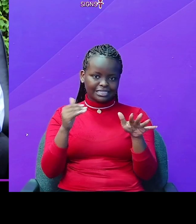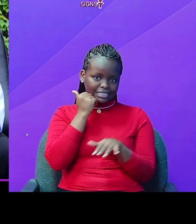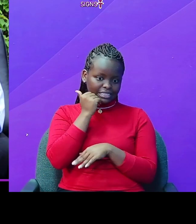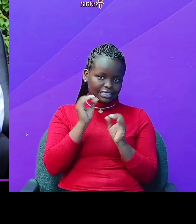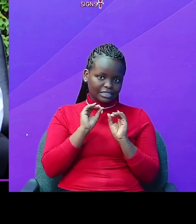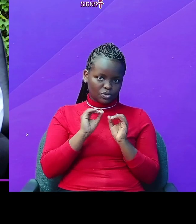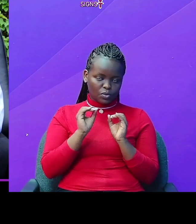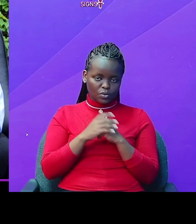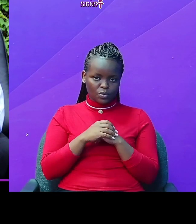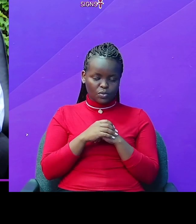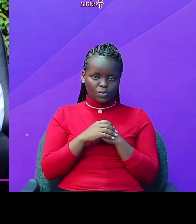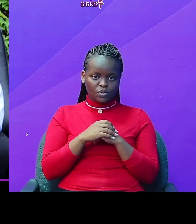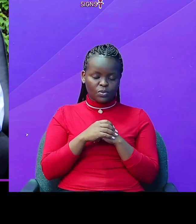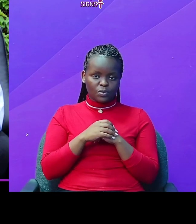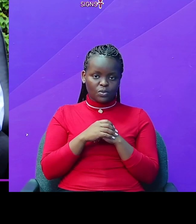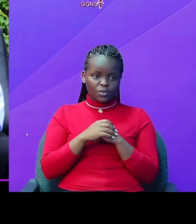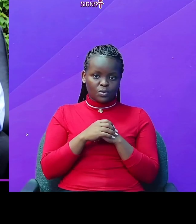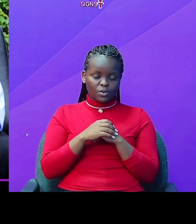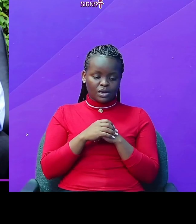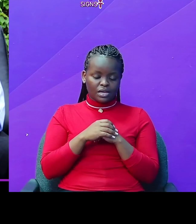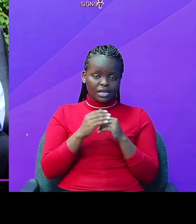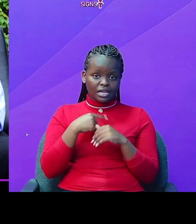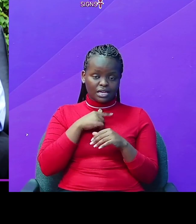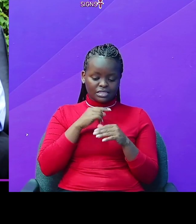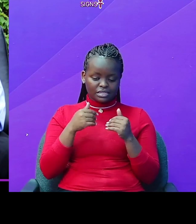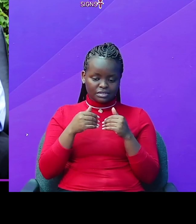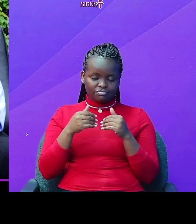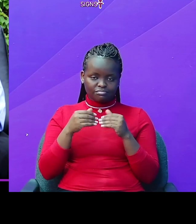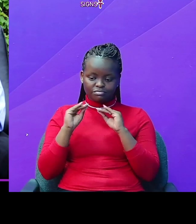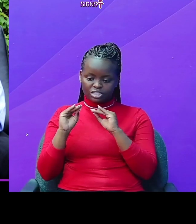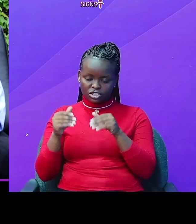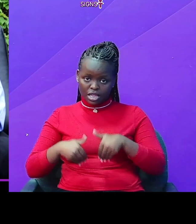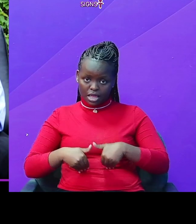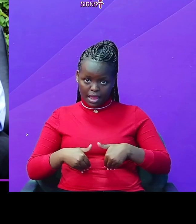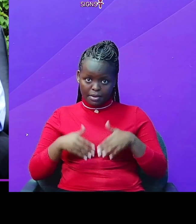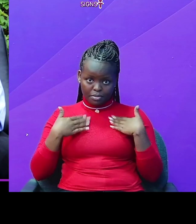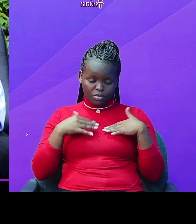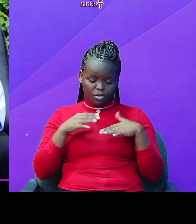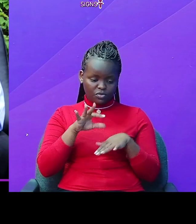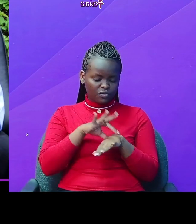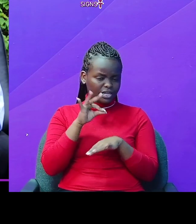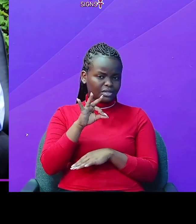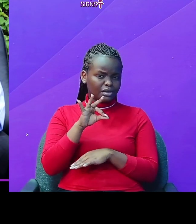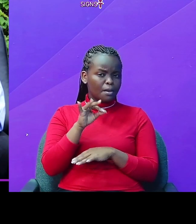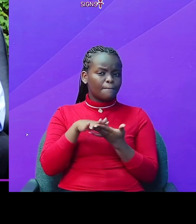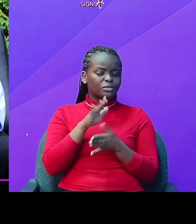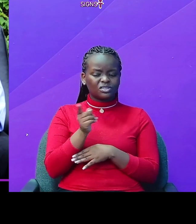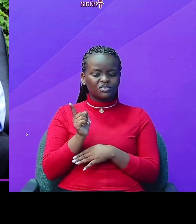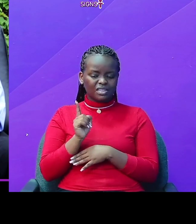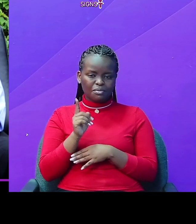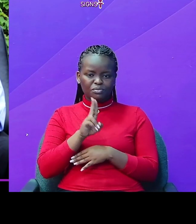factors, and we tackle the young people, because you find like most of them are using the use